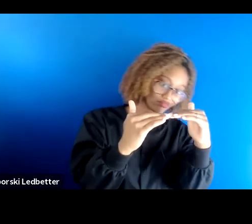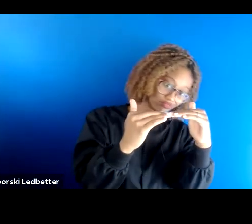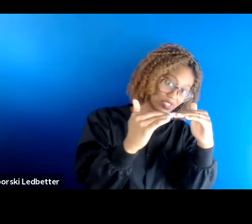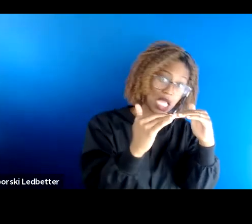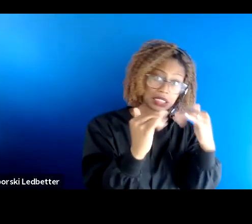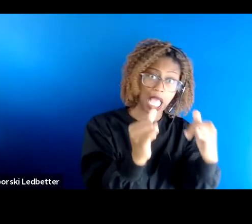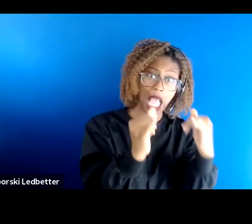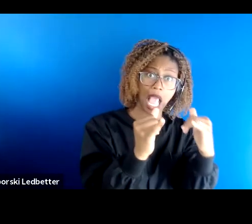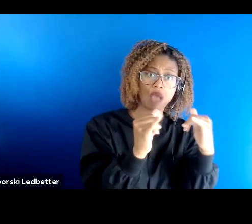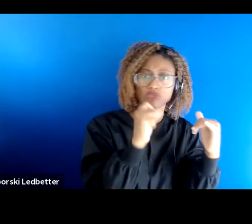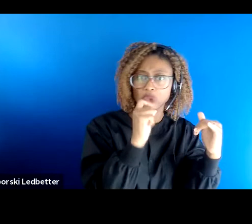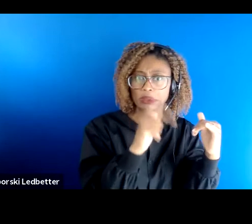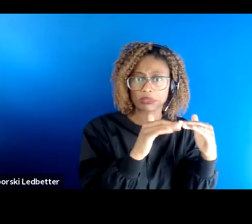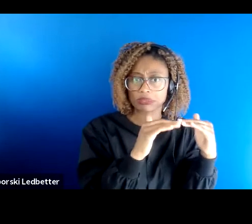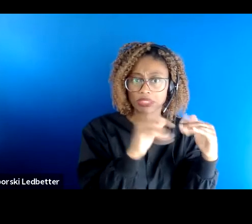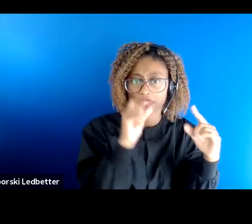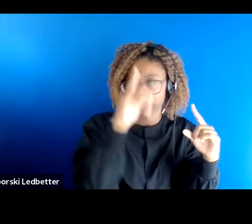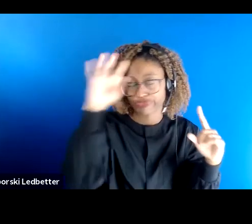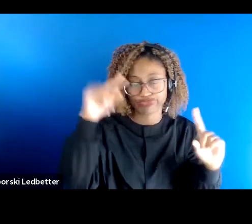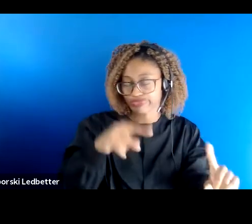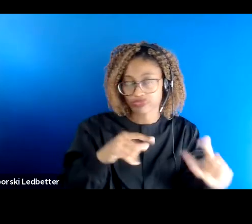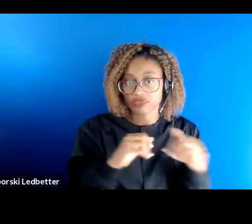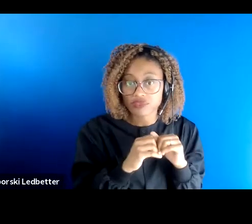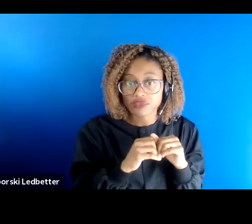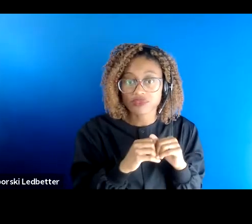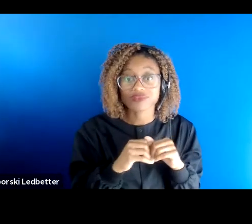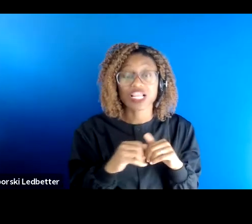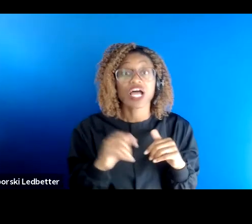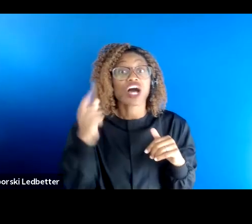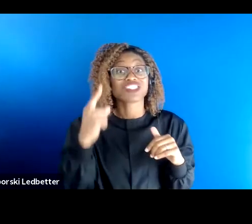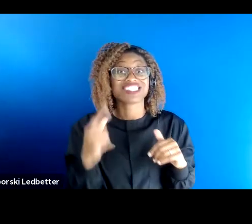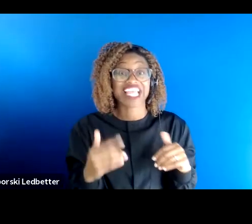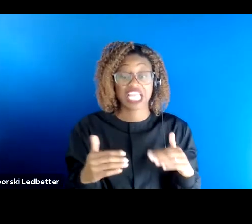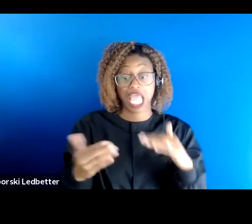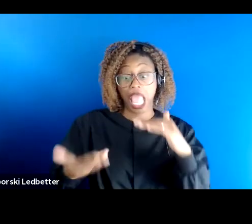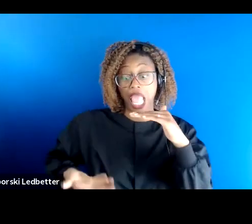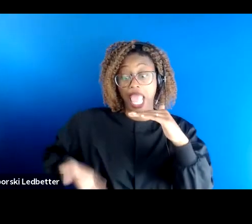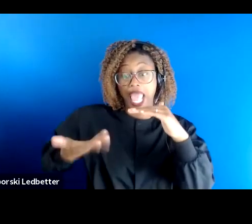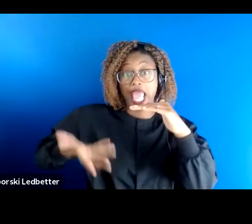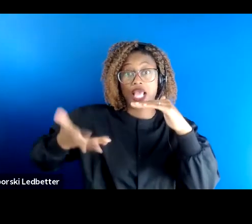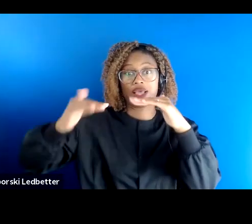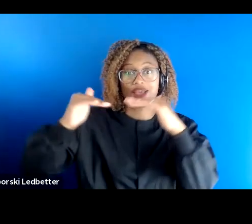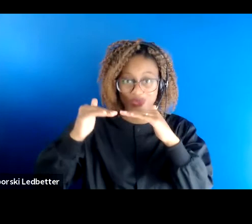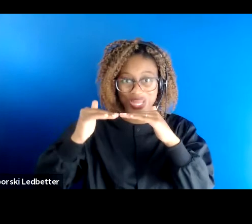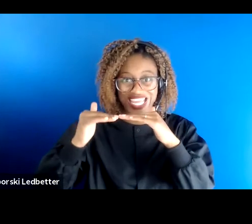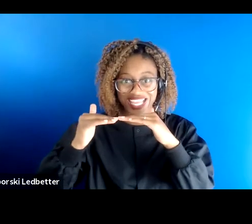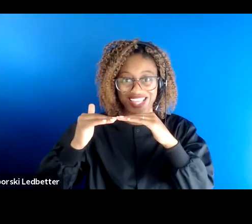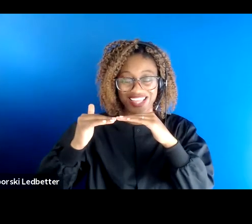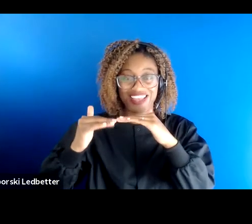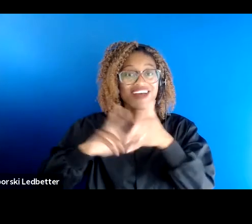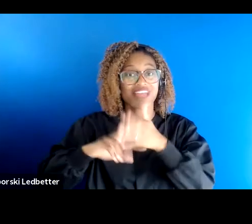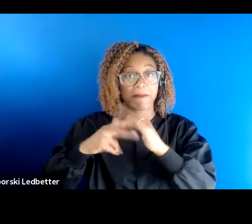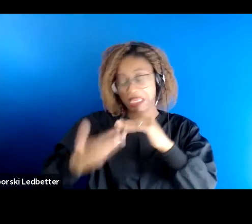a space in this way where you're holding the fact that people are not starting from the same